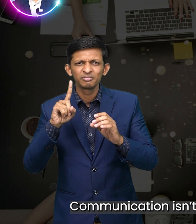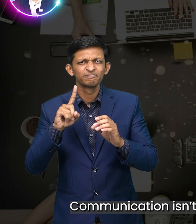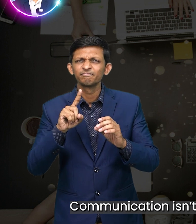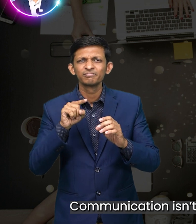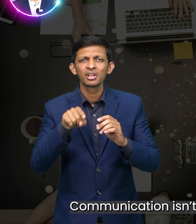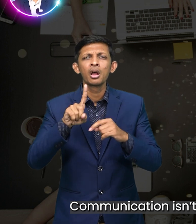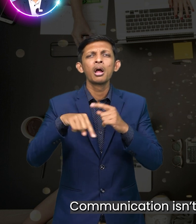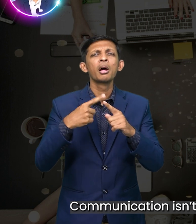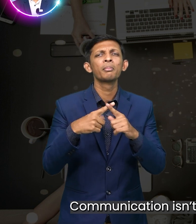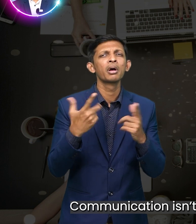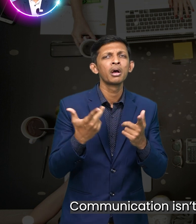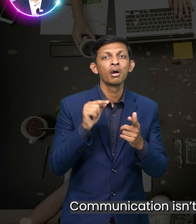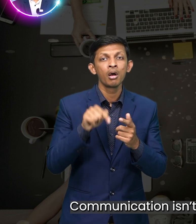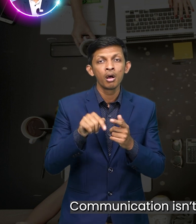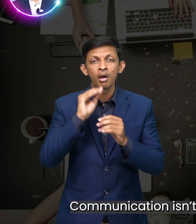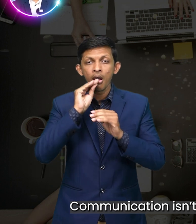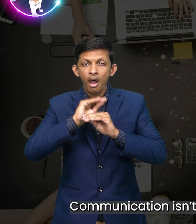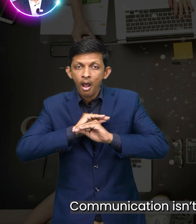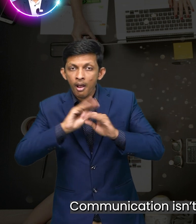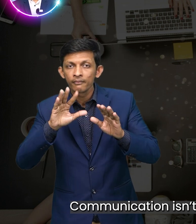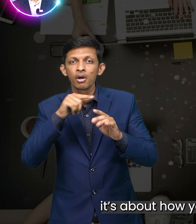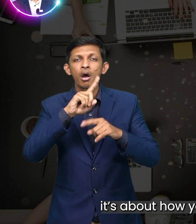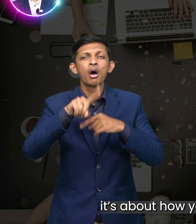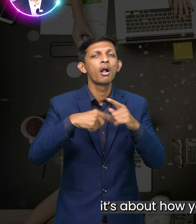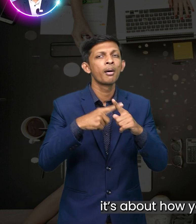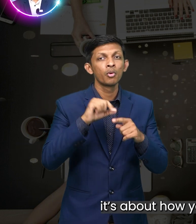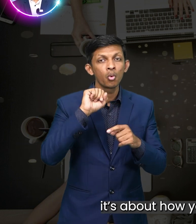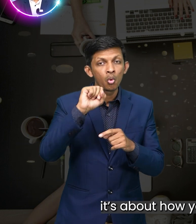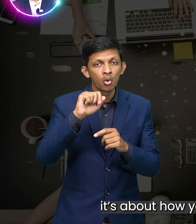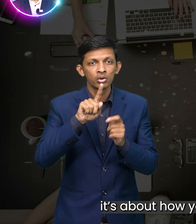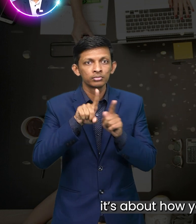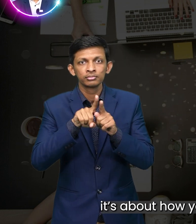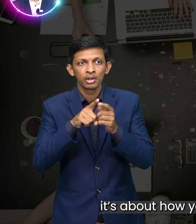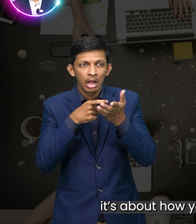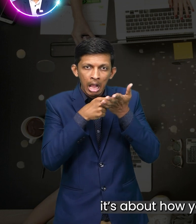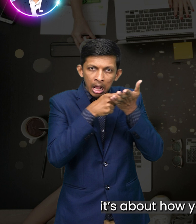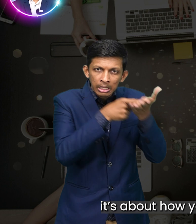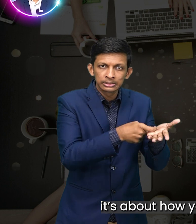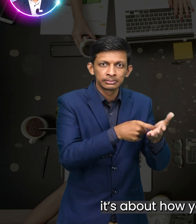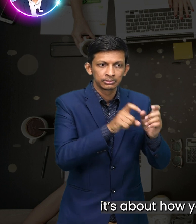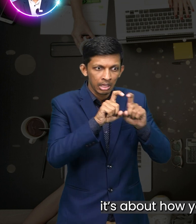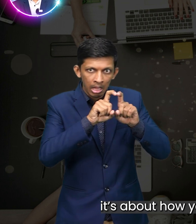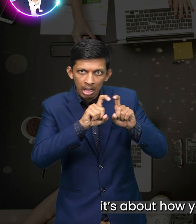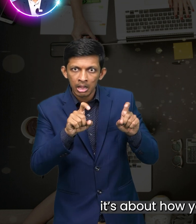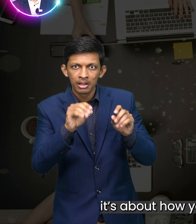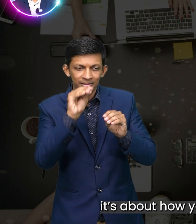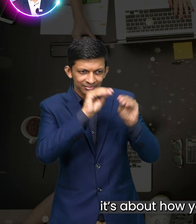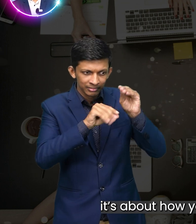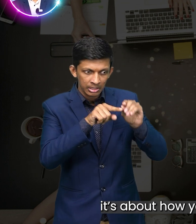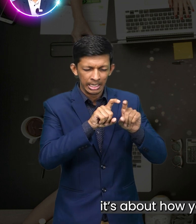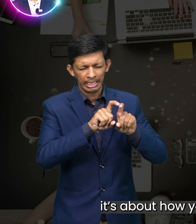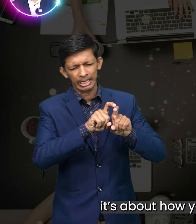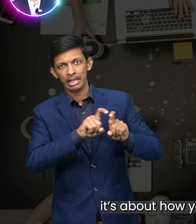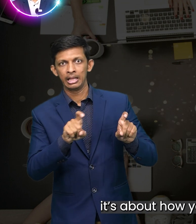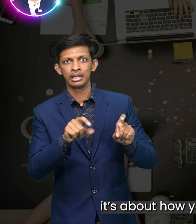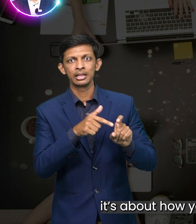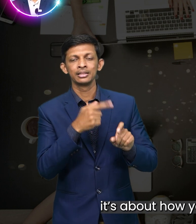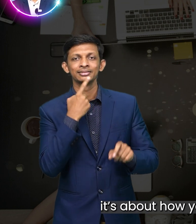Communication isn't just about passing on information, it's about how you convey respect and clarity.